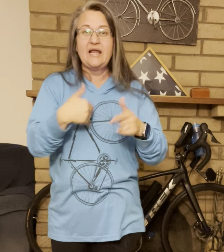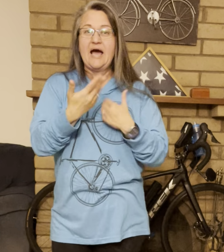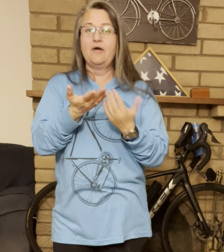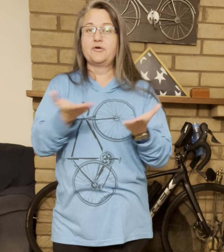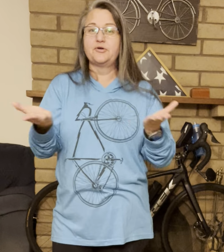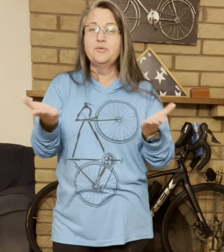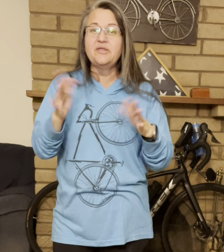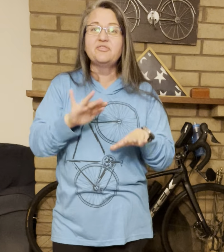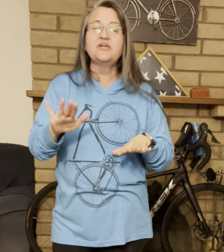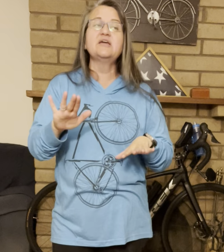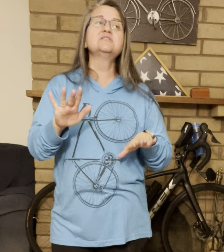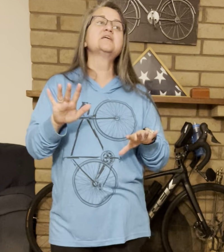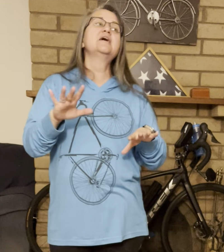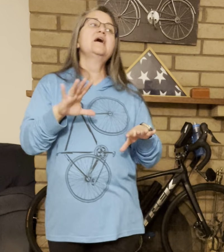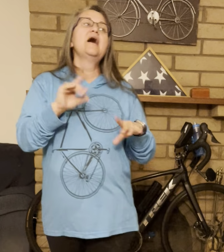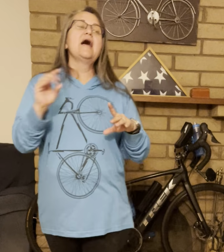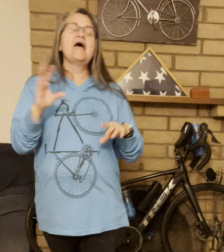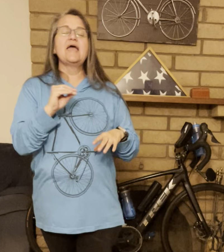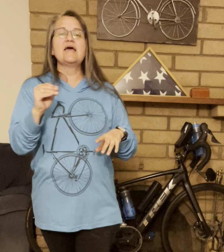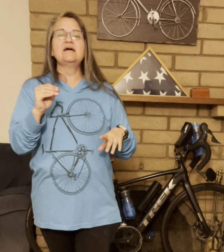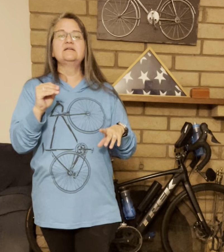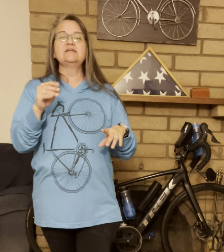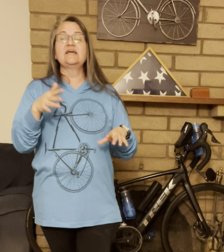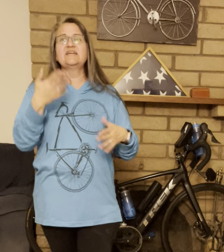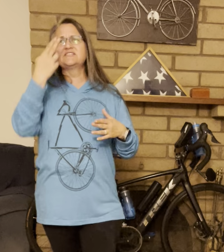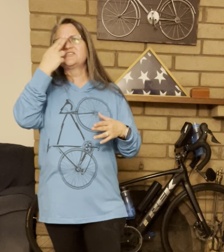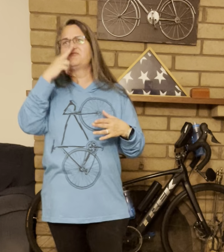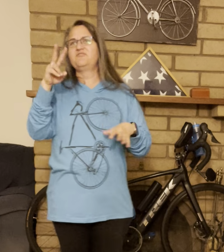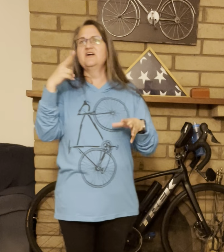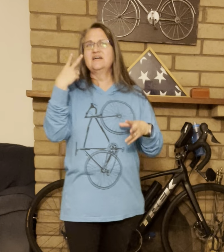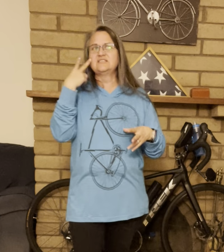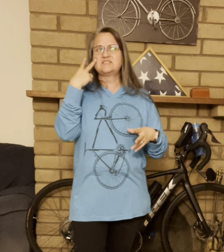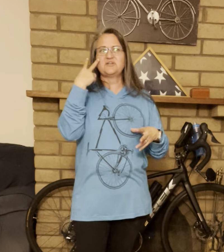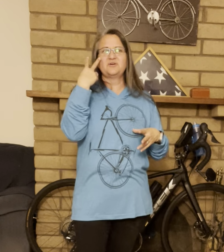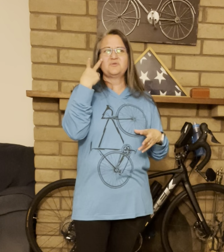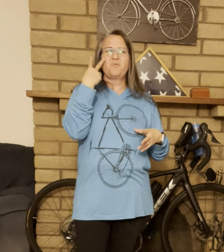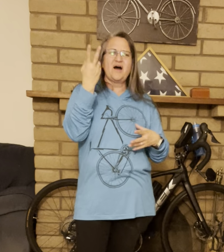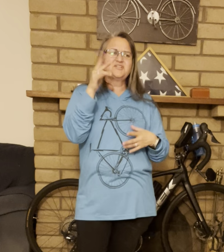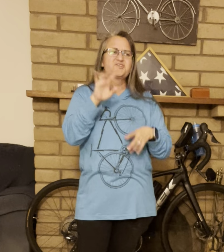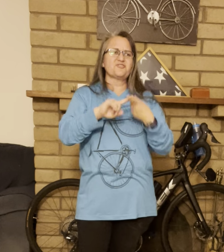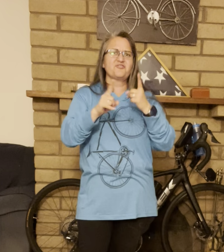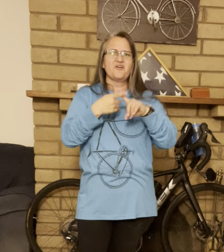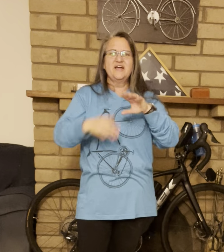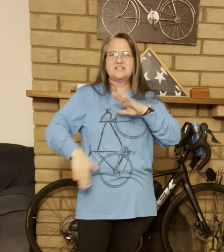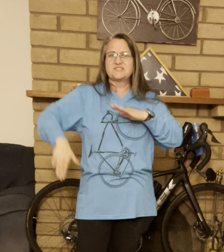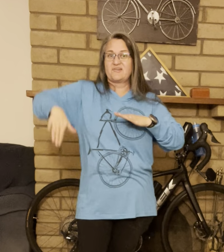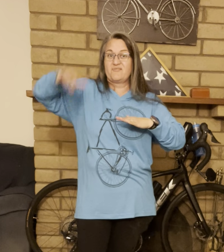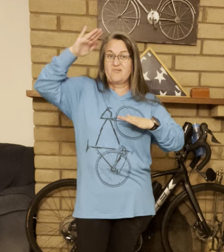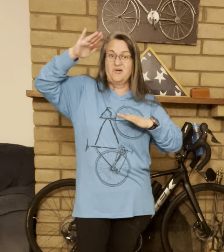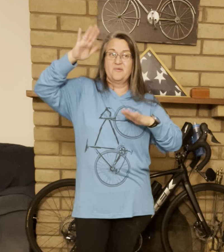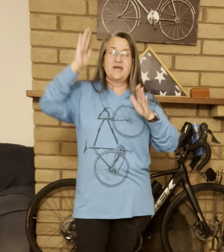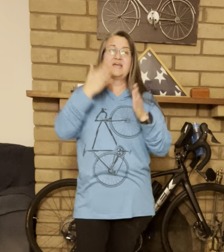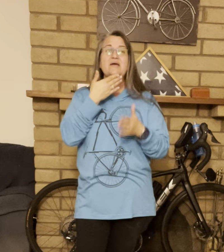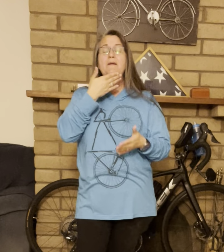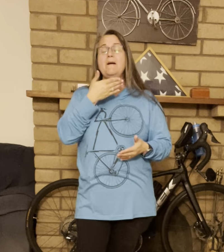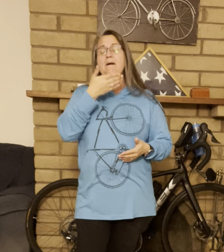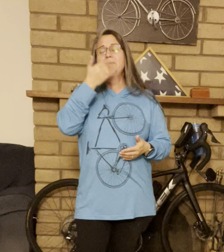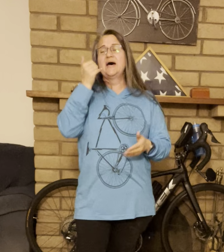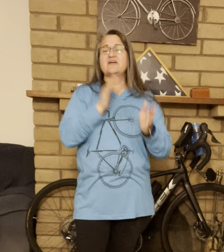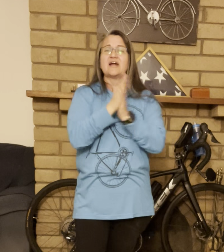how they're doing things. And it's just fun to watch your friends grow and get better and